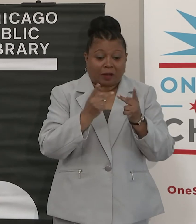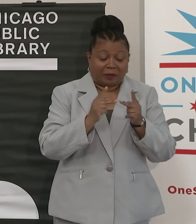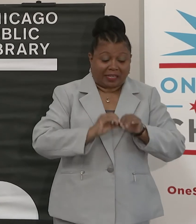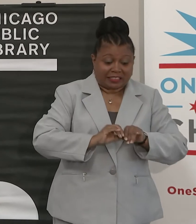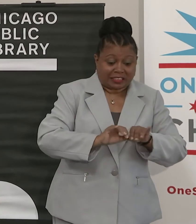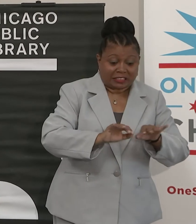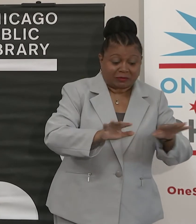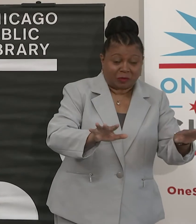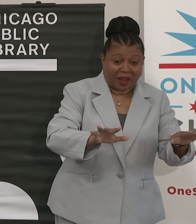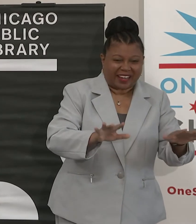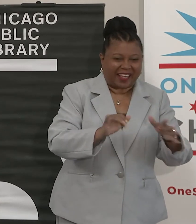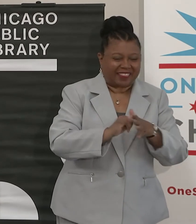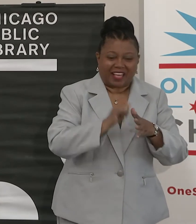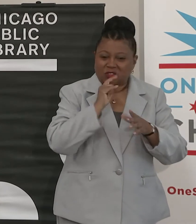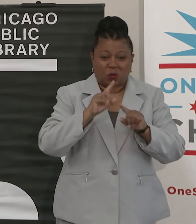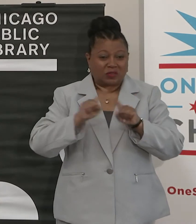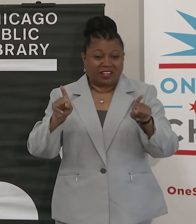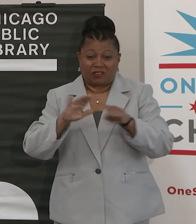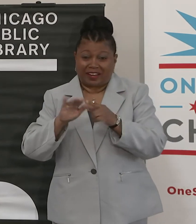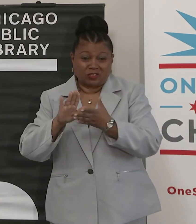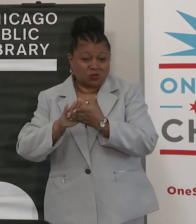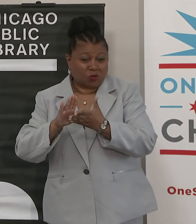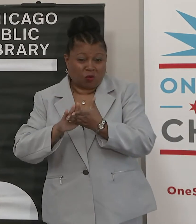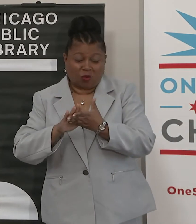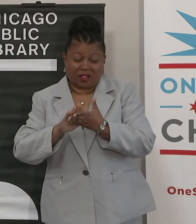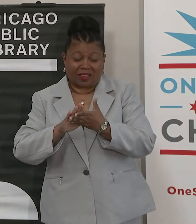spread, and that's no different in the schools.